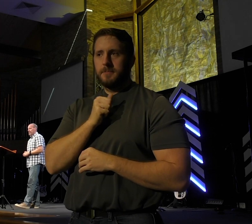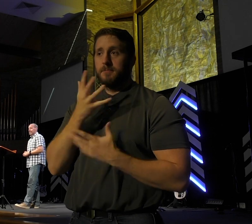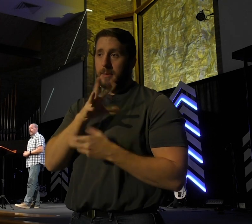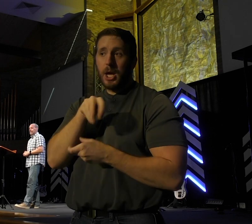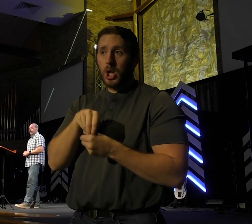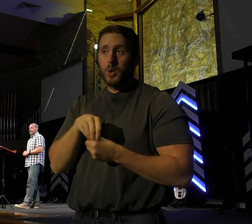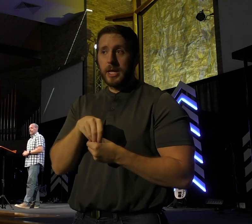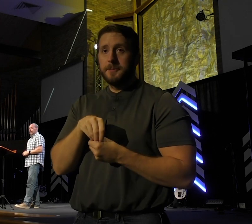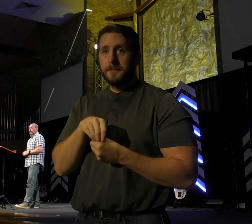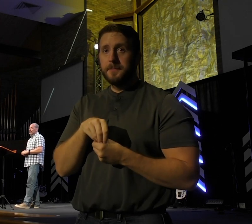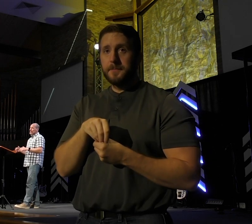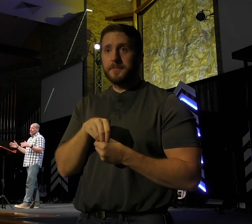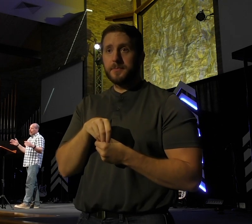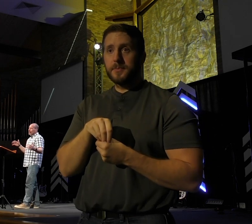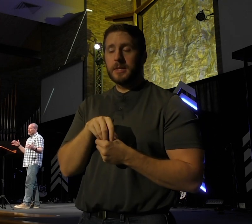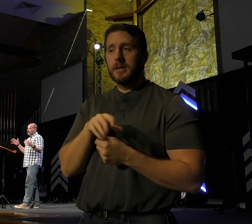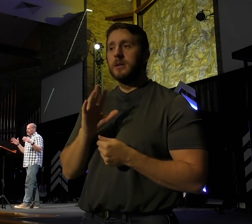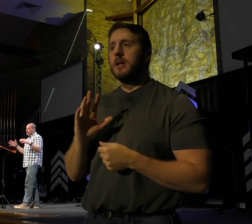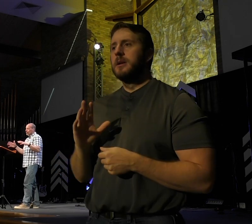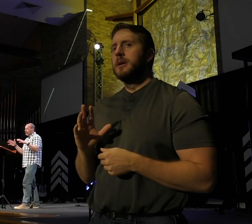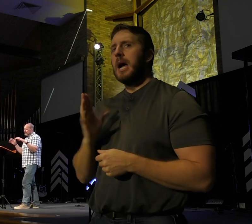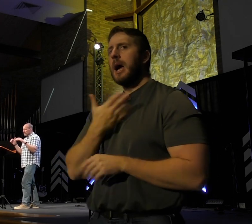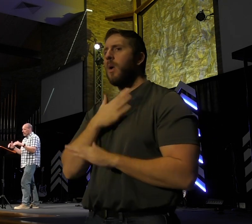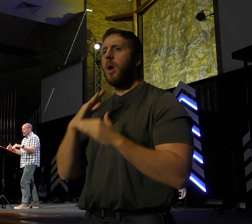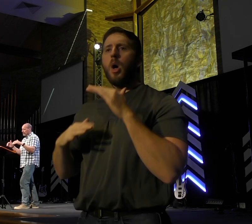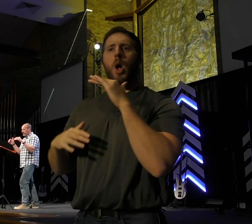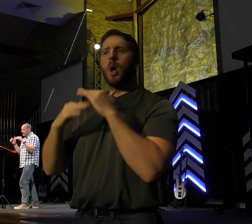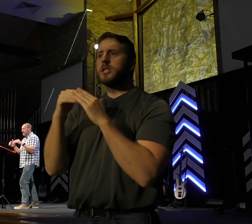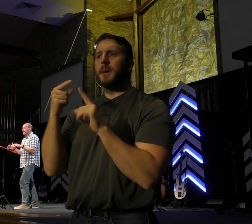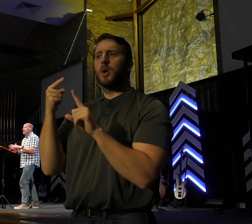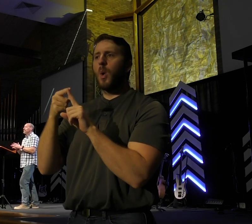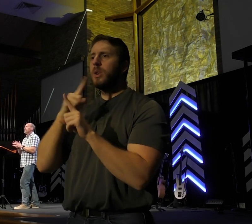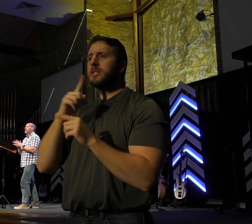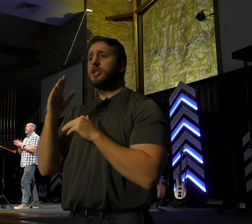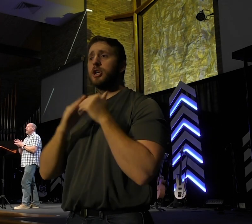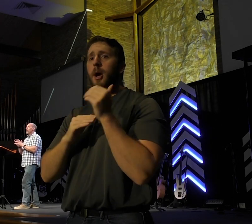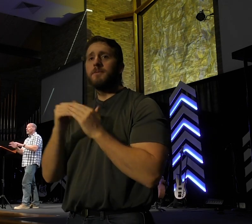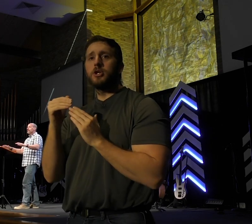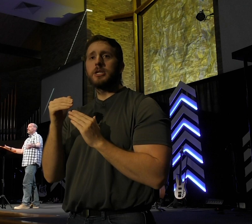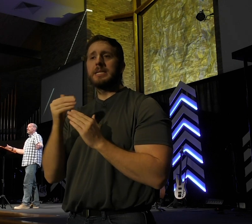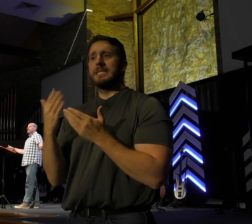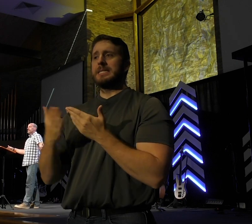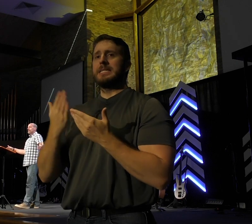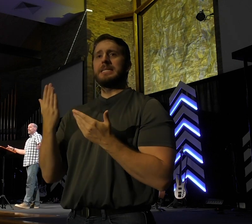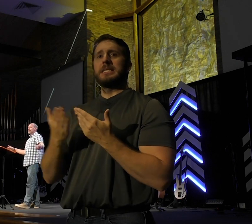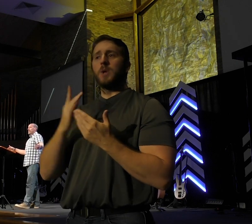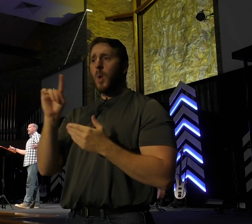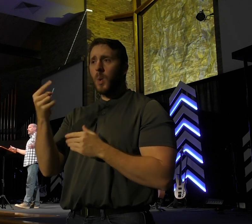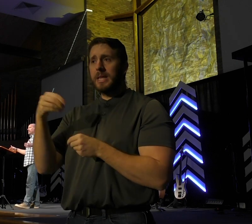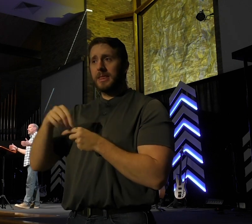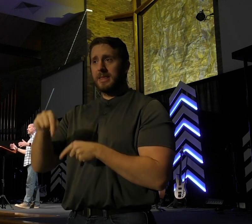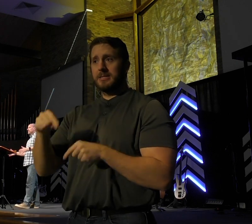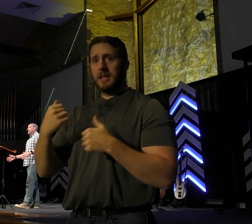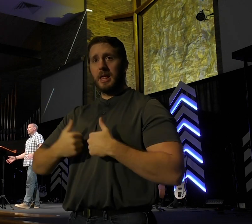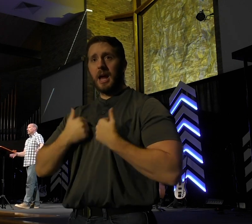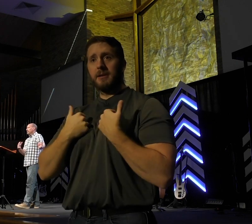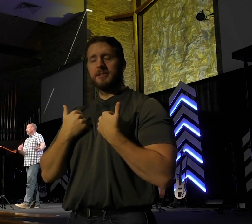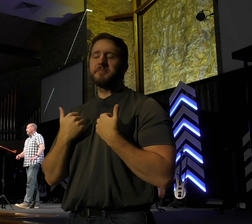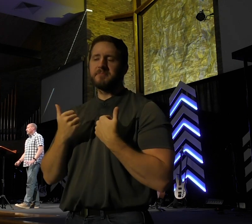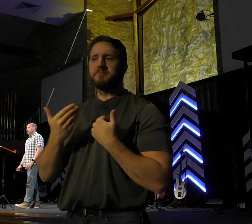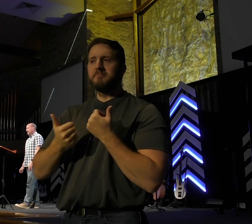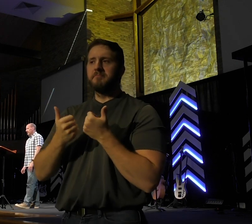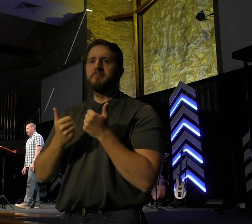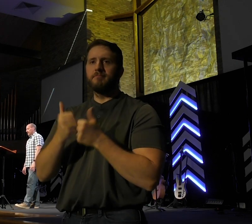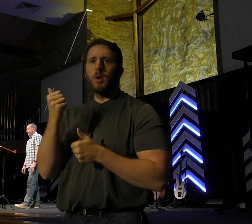include it. Friends, if our ultimate goal is comfort and ease only in this life, most likely we